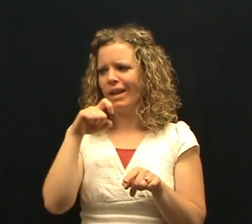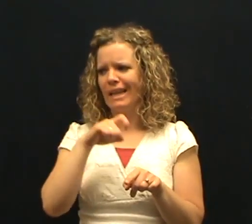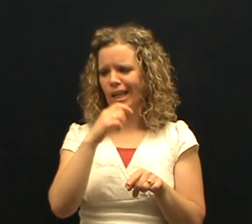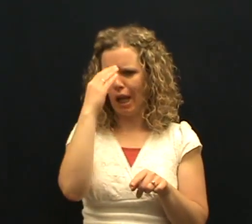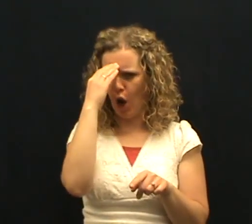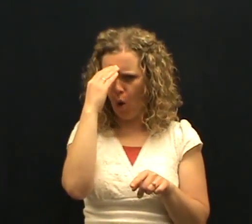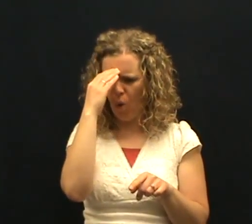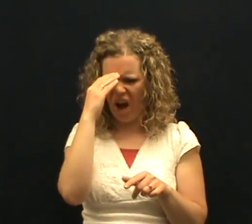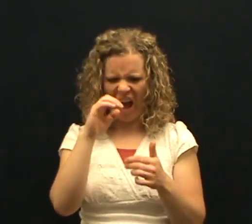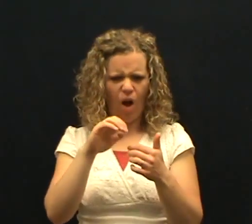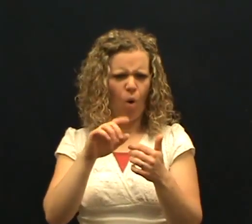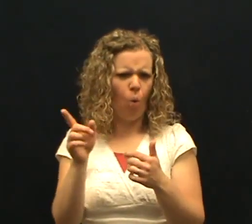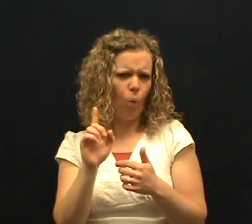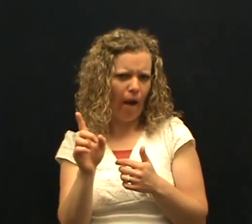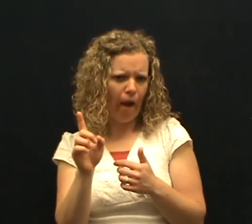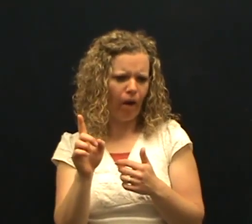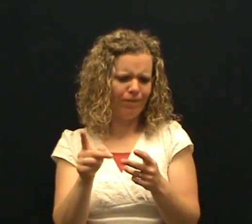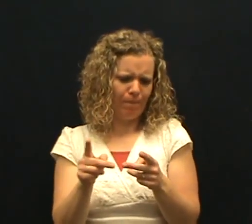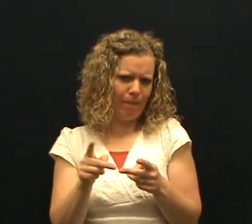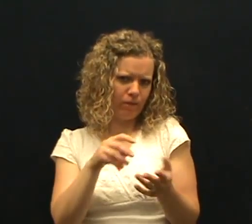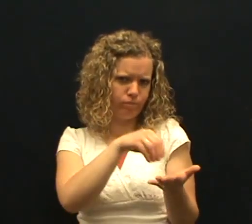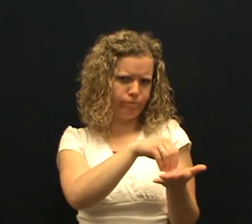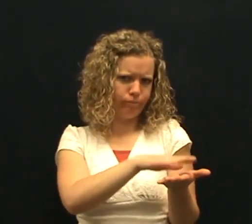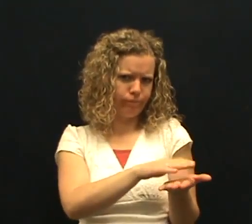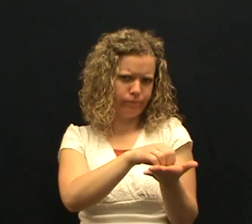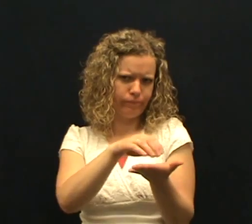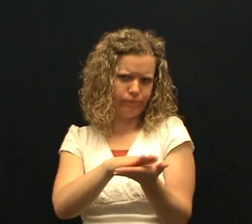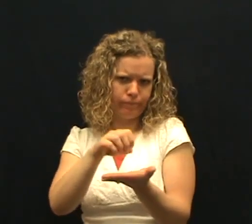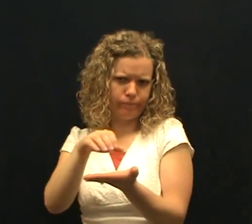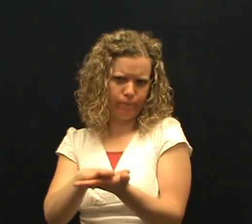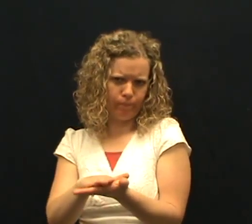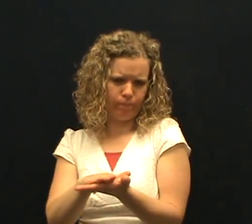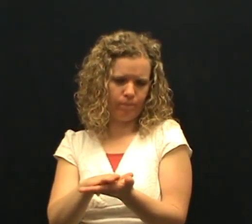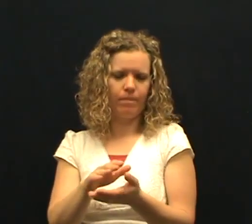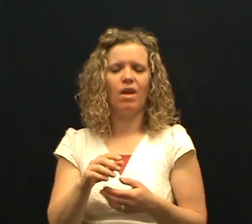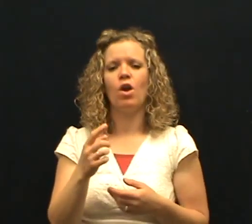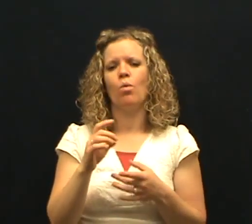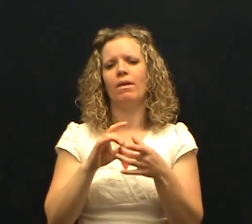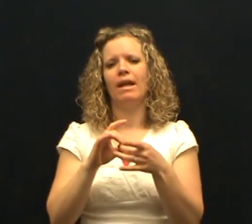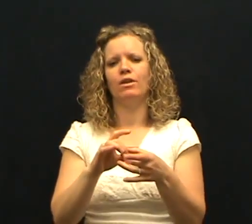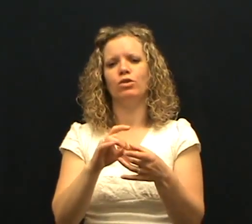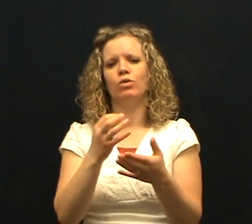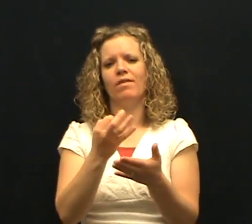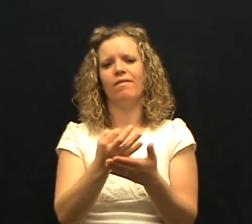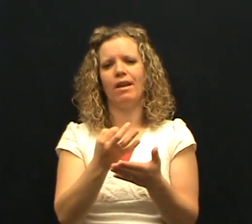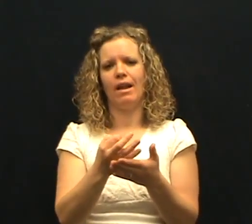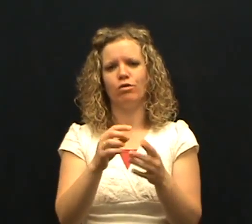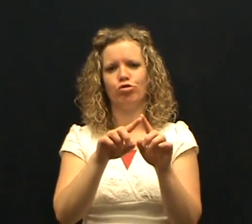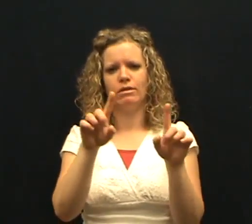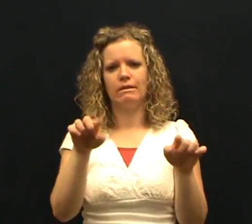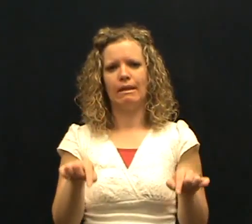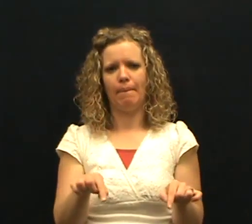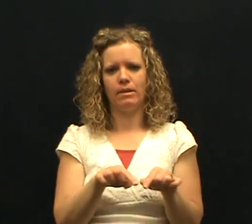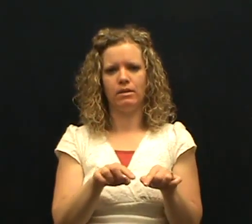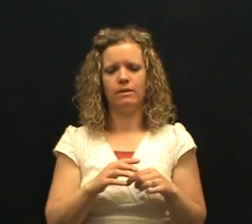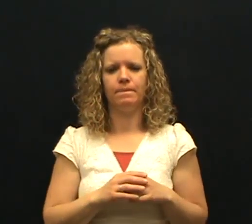financial statements these things will be shown. So if we have inventory on hand that's